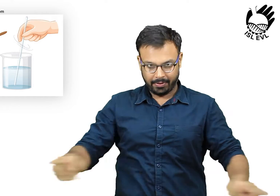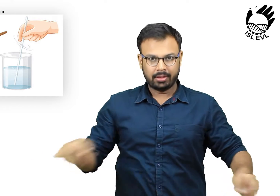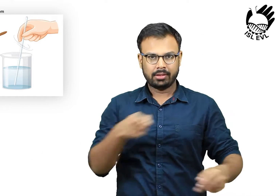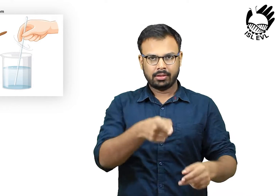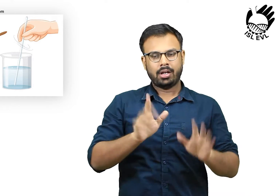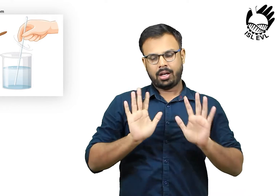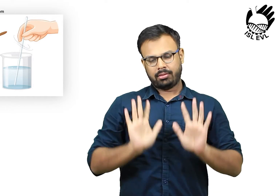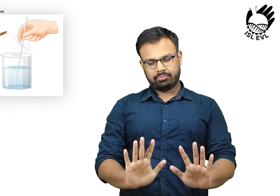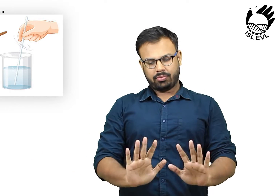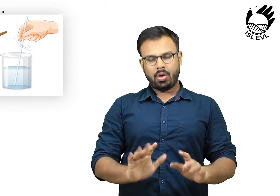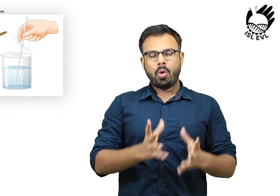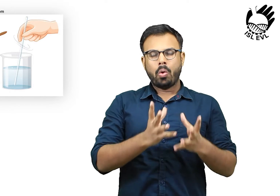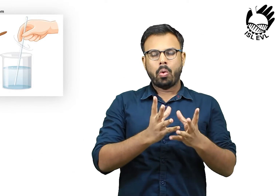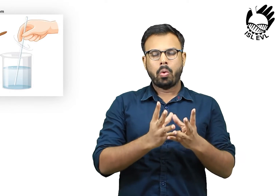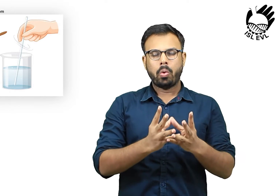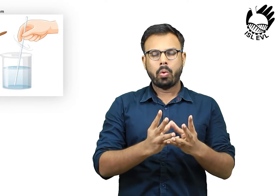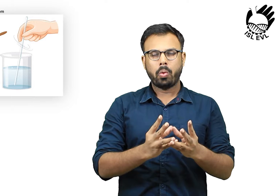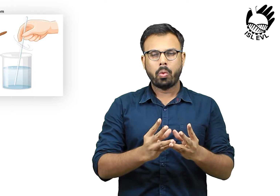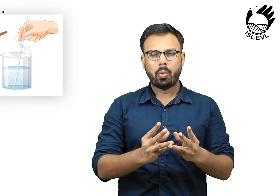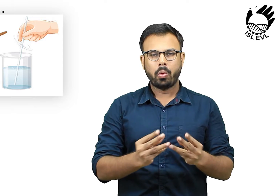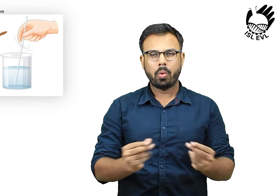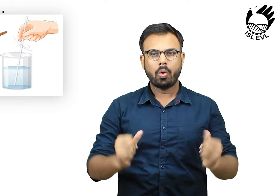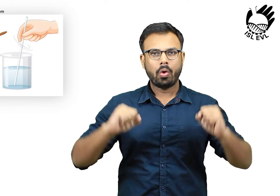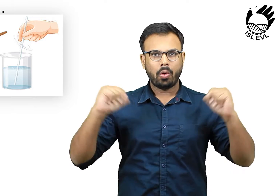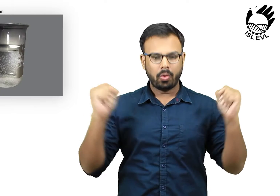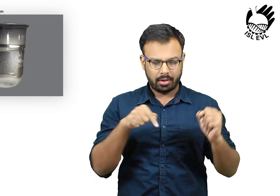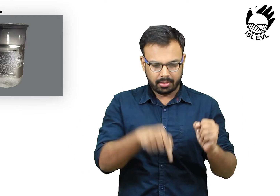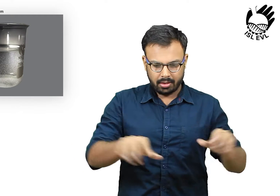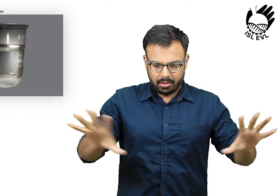as shown on the screen, have very different properties.